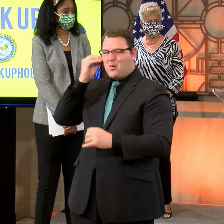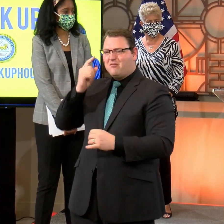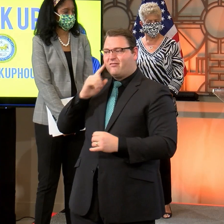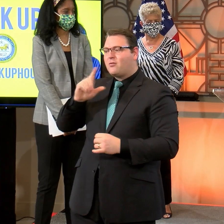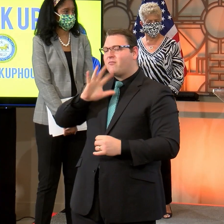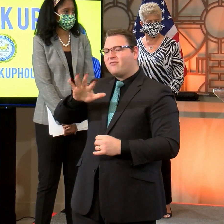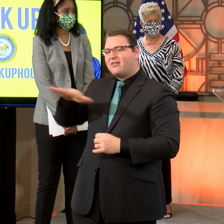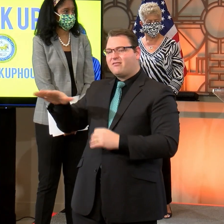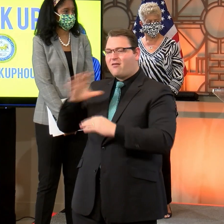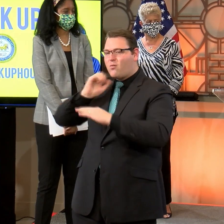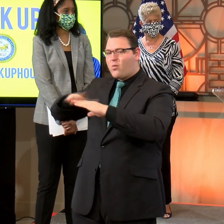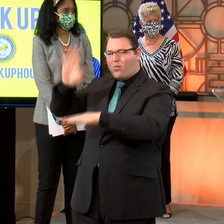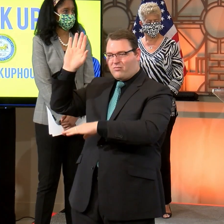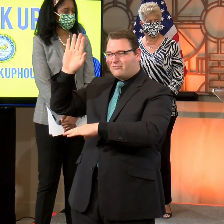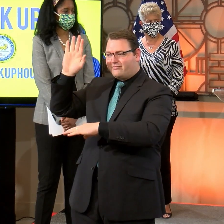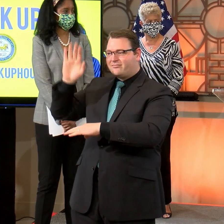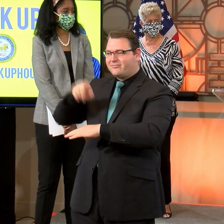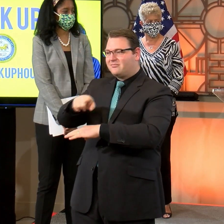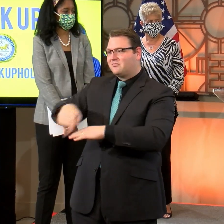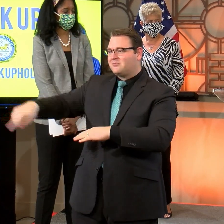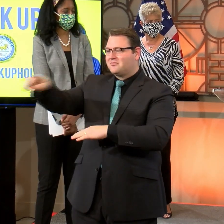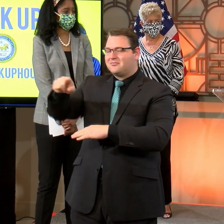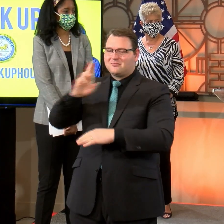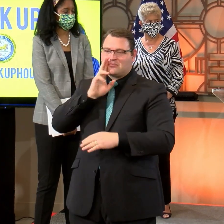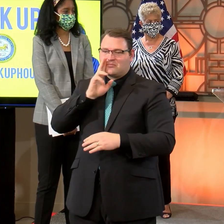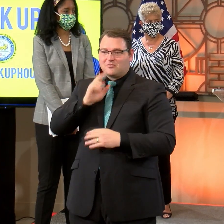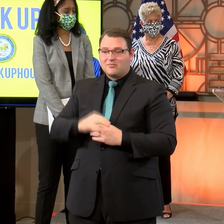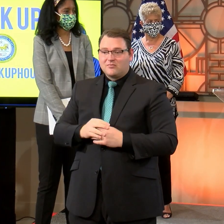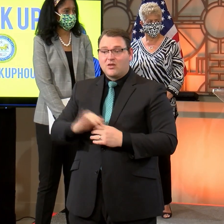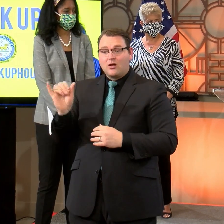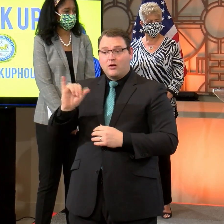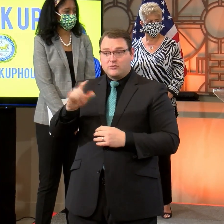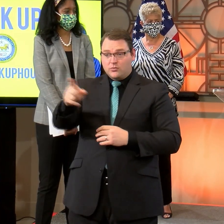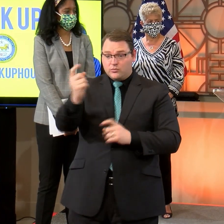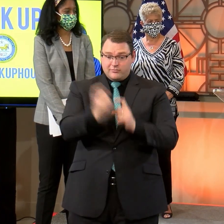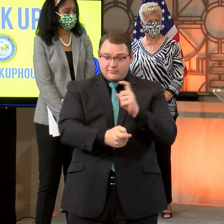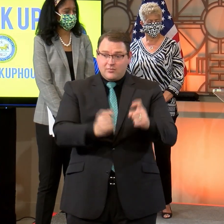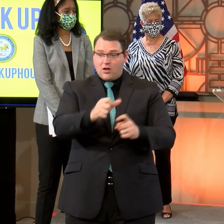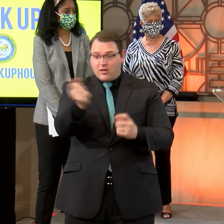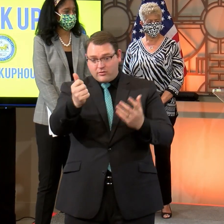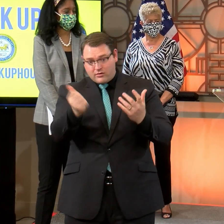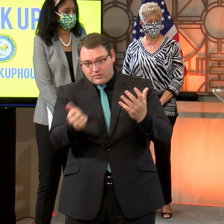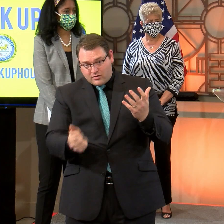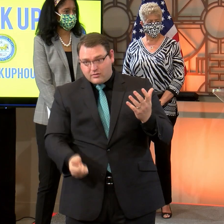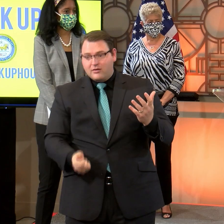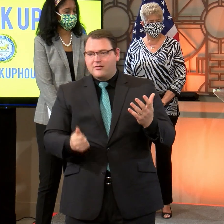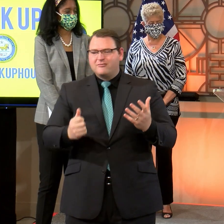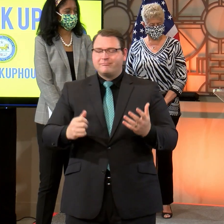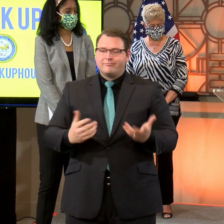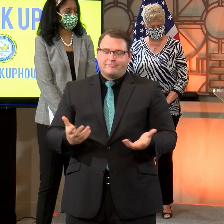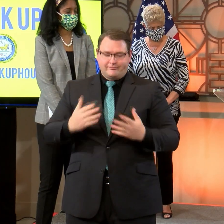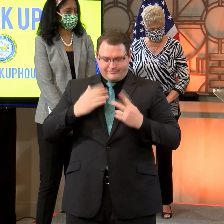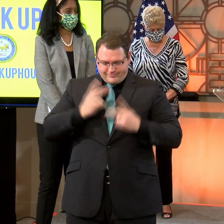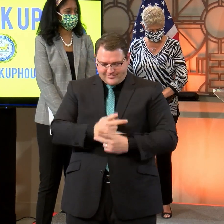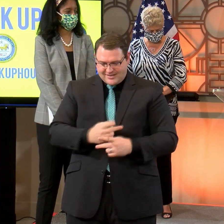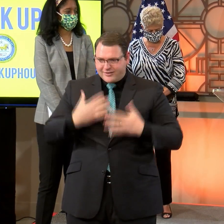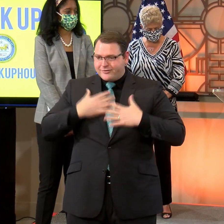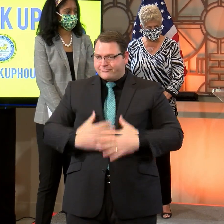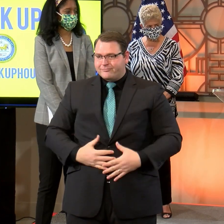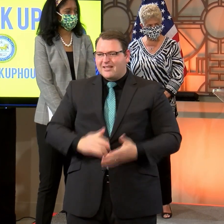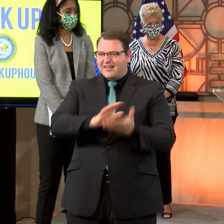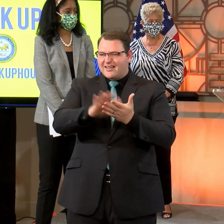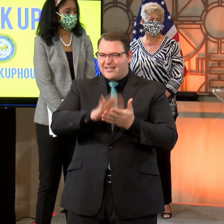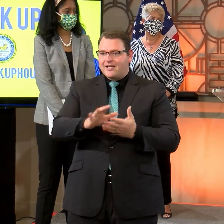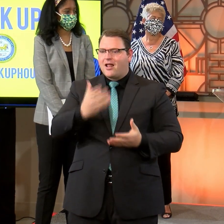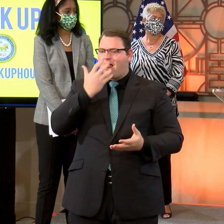age and older within the complete communities, along with other donated supplies, personal care items, and cleaning products, and hot meals